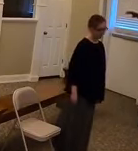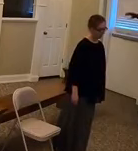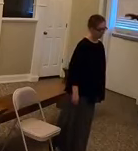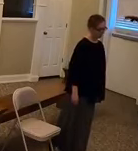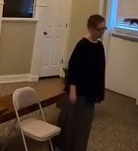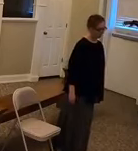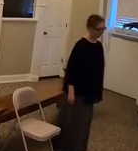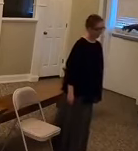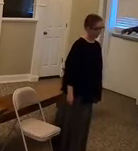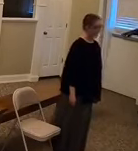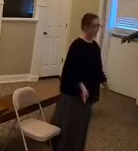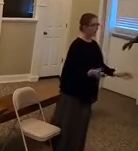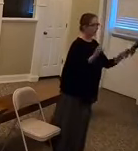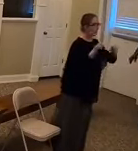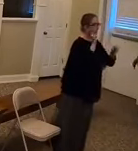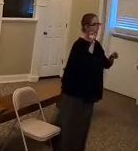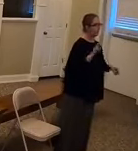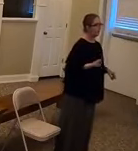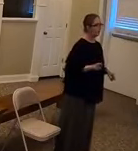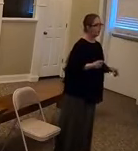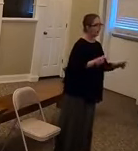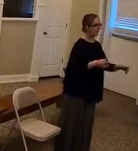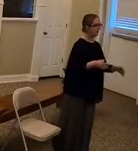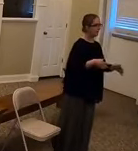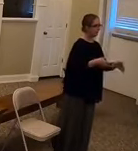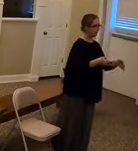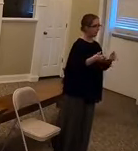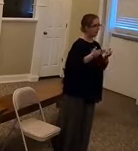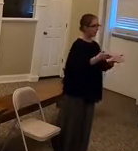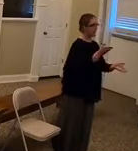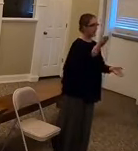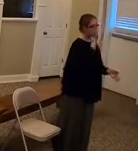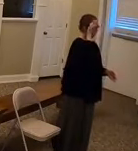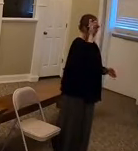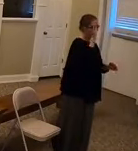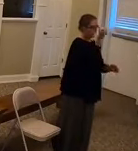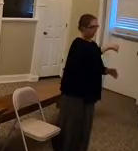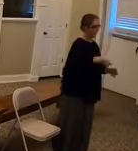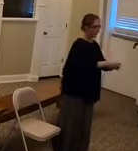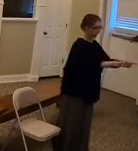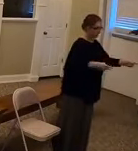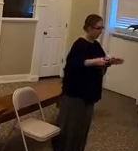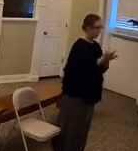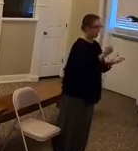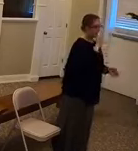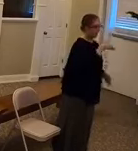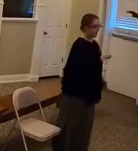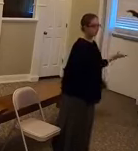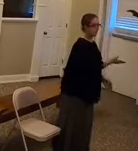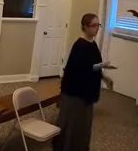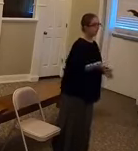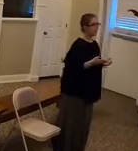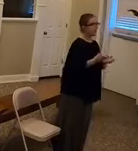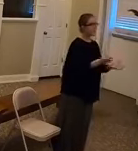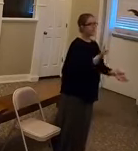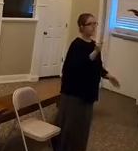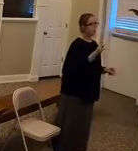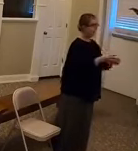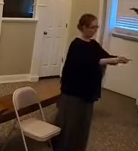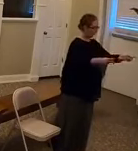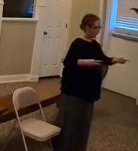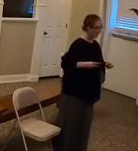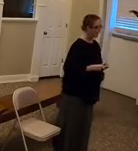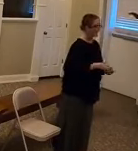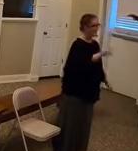Hallelujah. Come on, we don't need to live the devil any place at all tonight. The Bible tells us to give not place to the